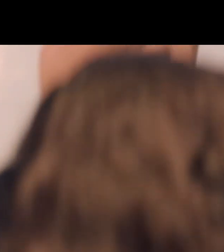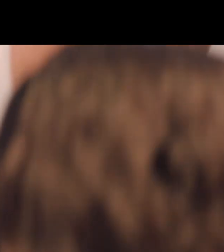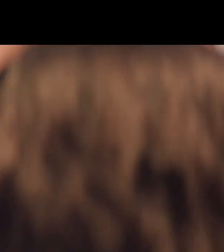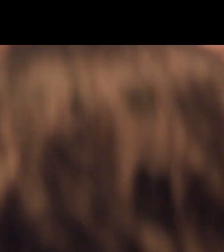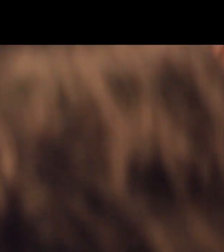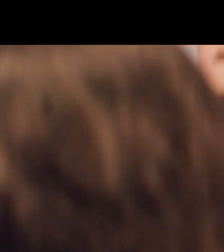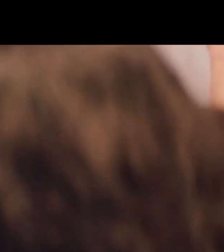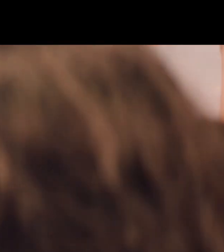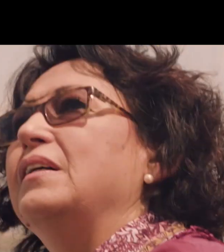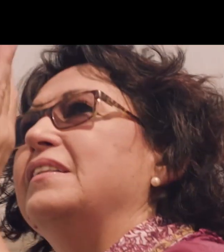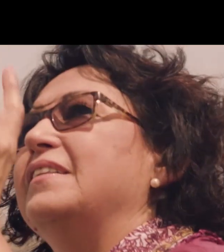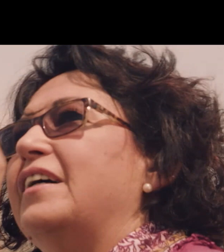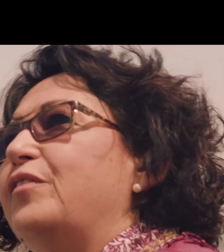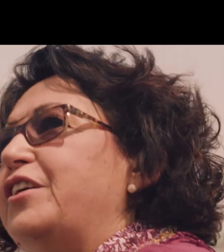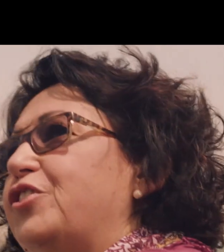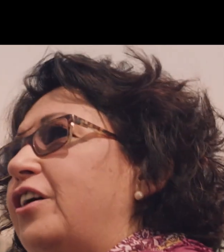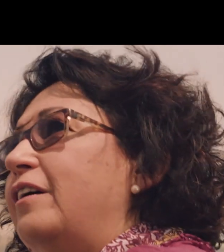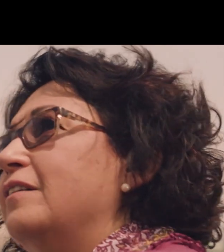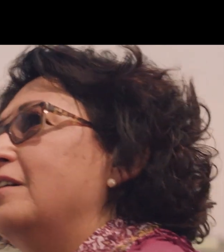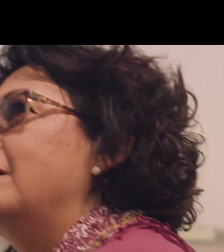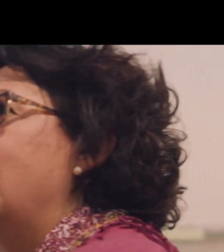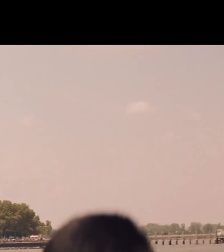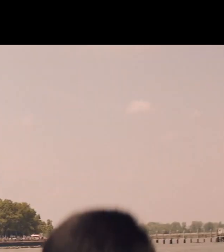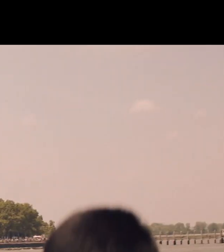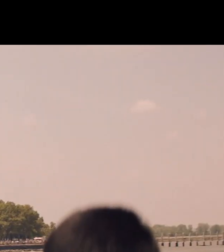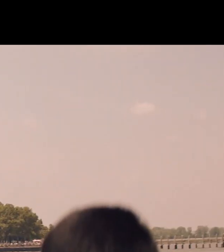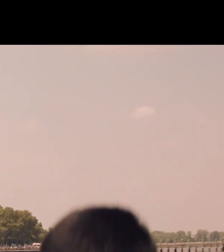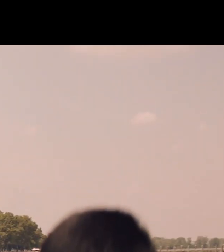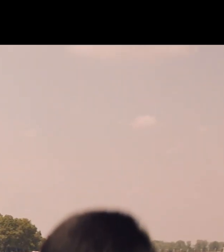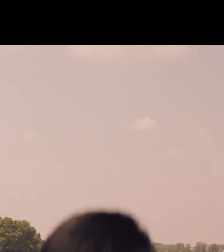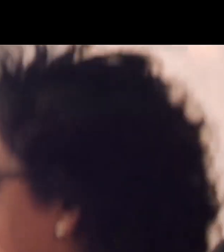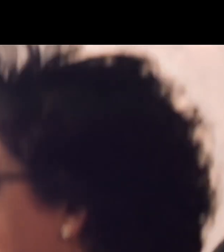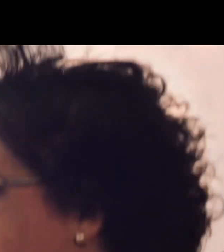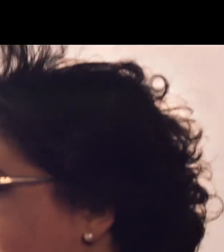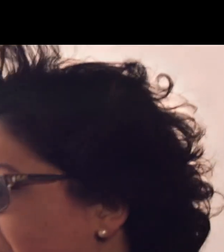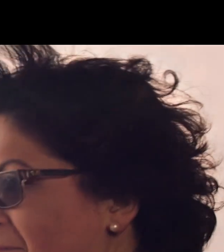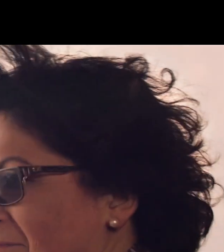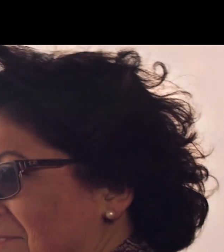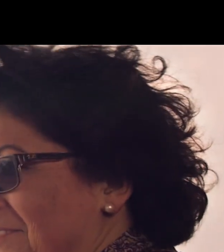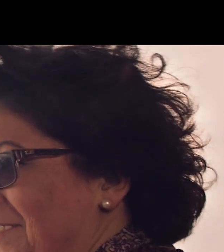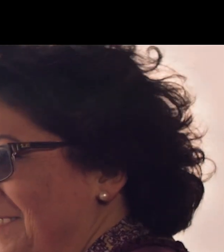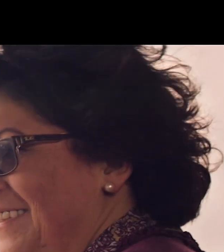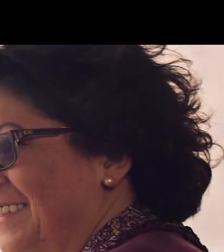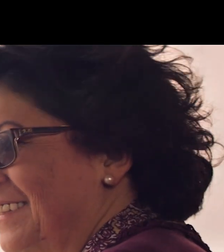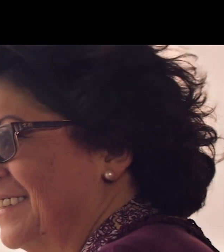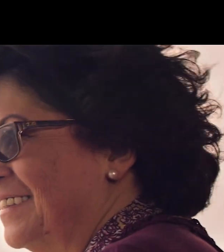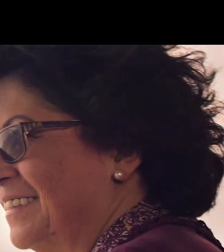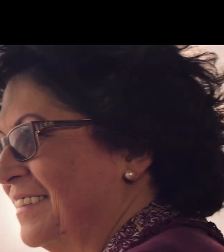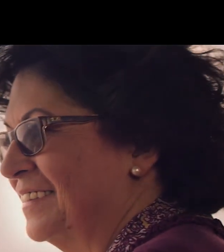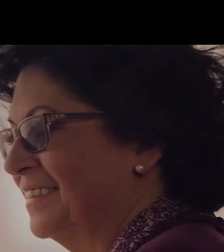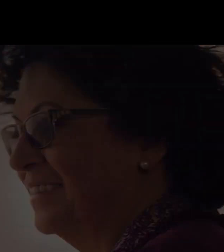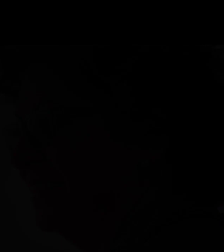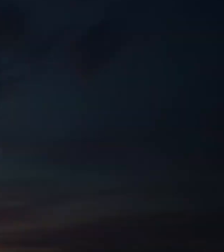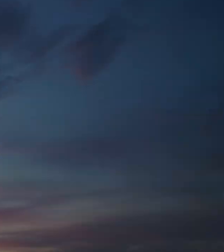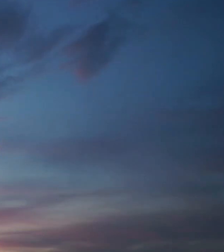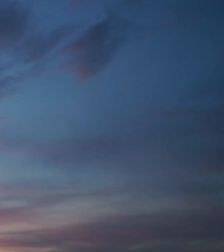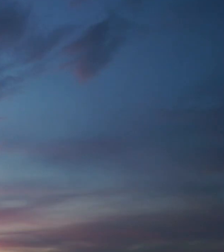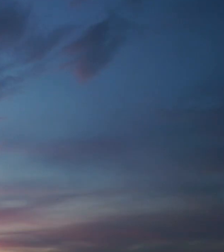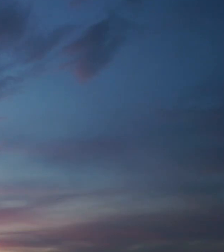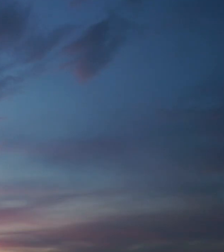American. My name is Julia Toriani Crompton, and I'm proud to be an NJEA member.